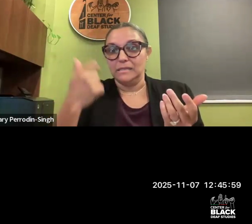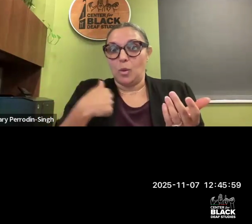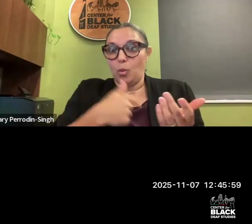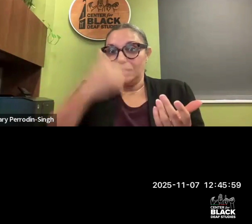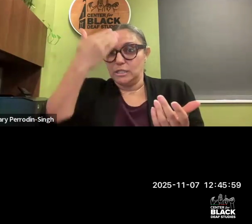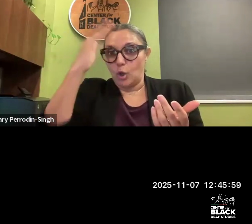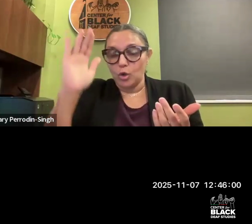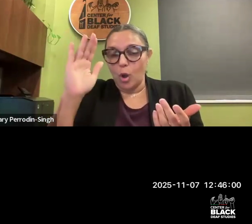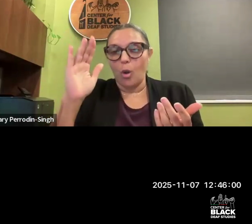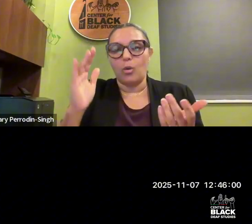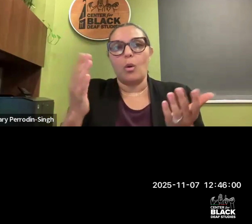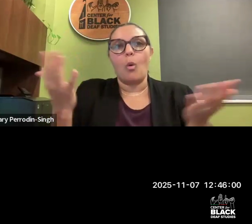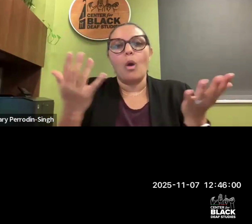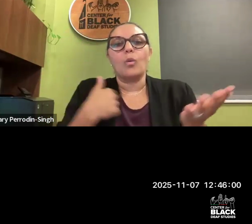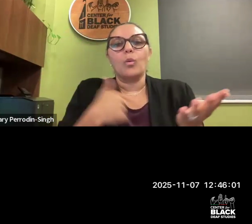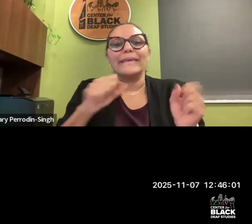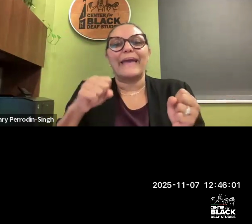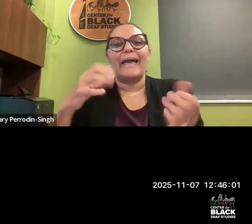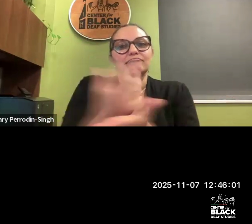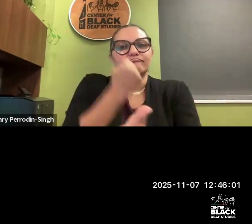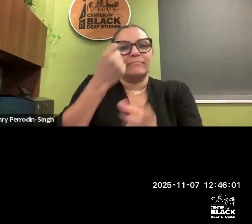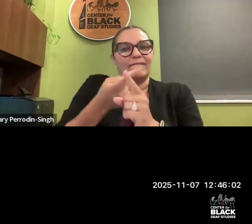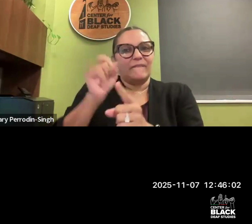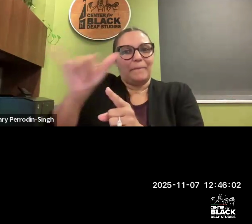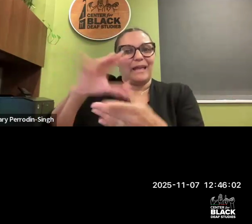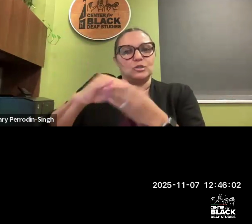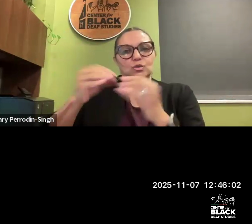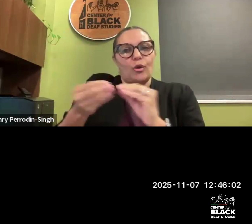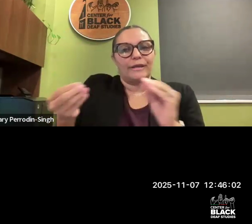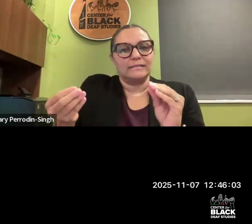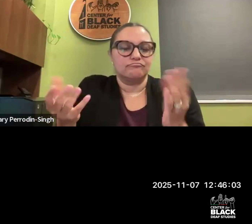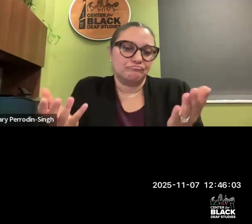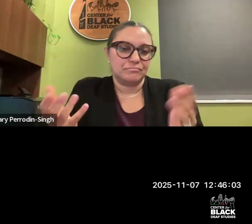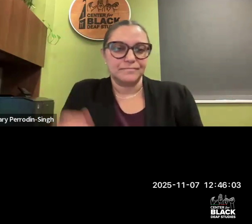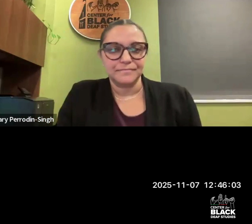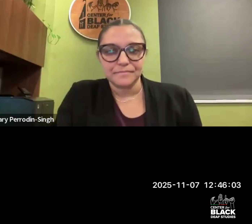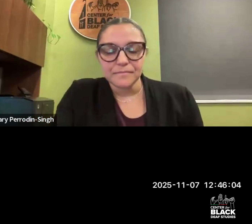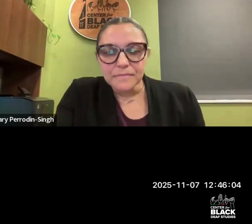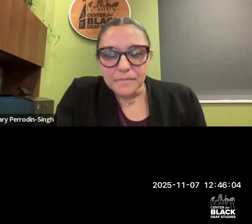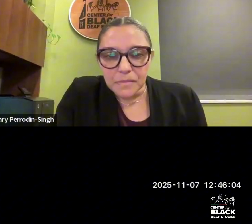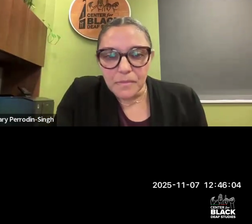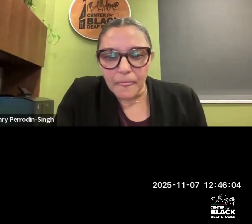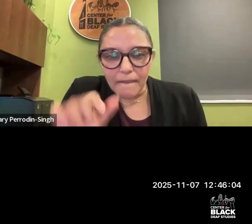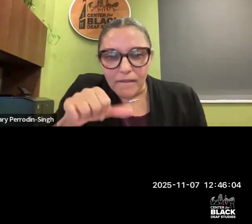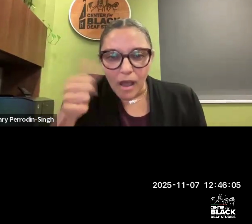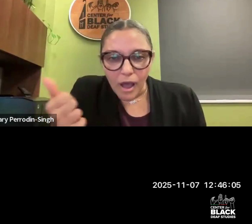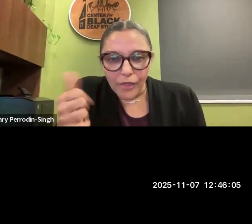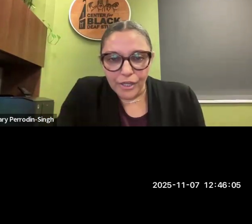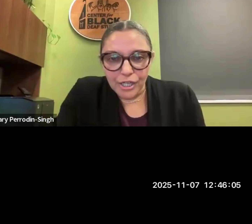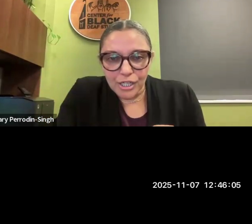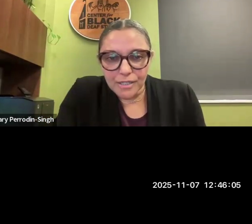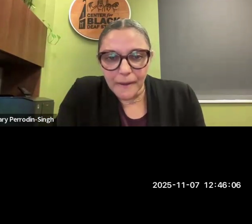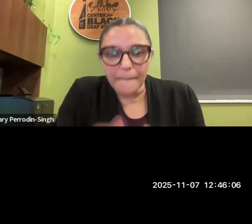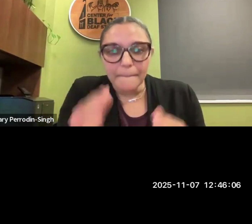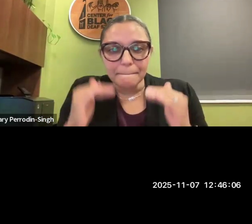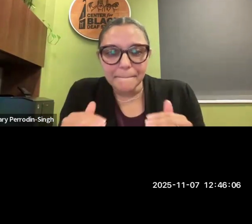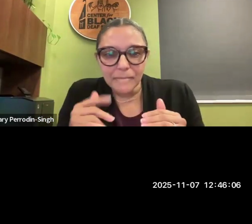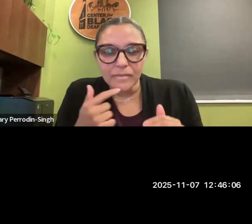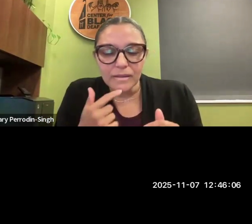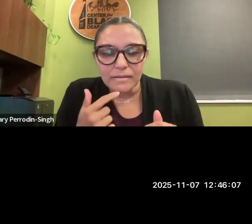criticism. And because we don't know what their experience is, and we could really learn from their background and